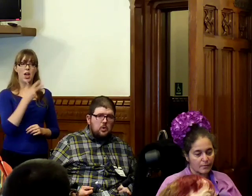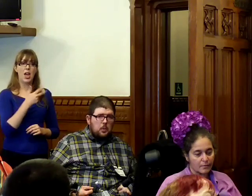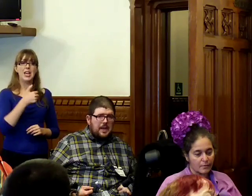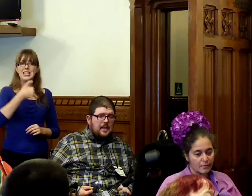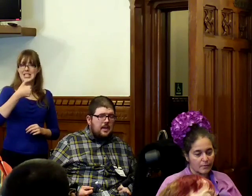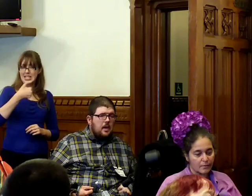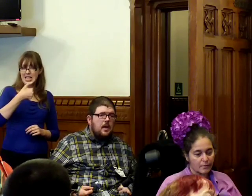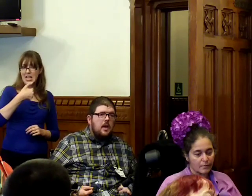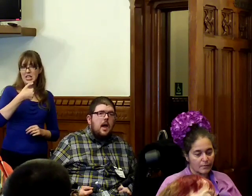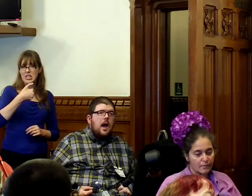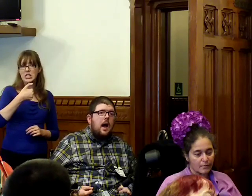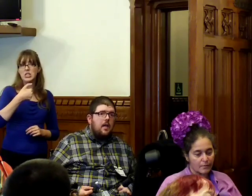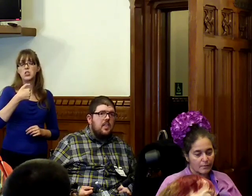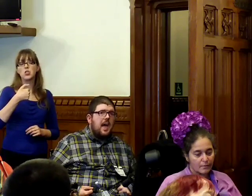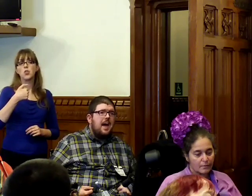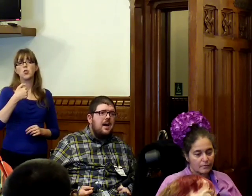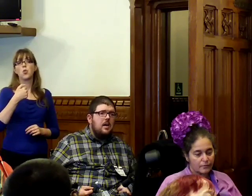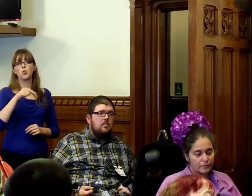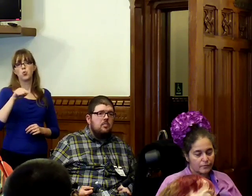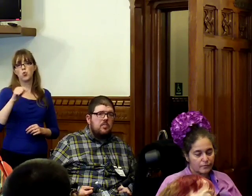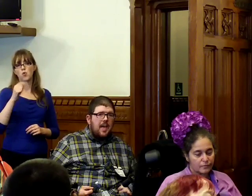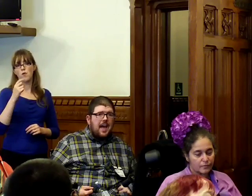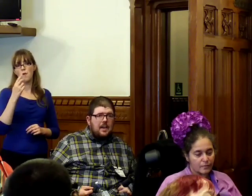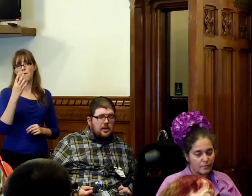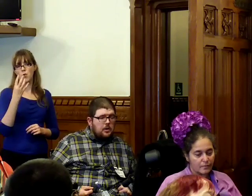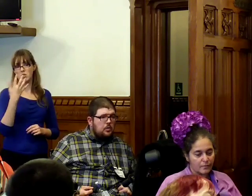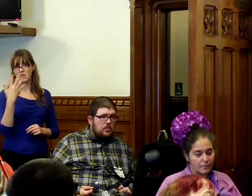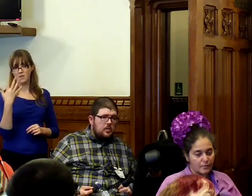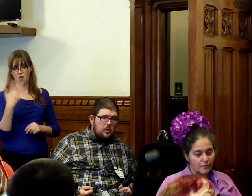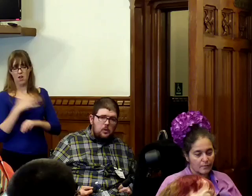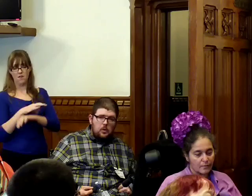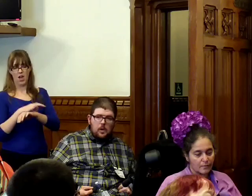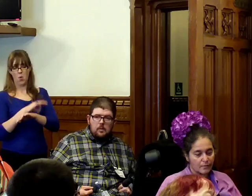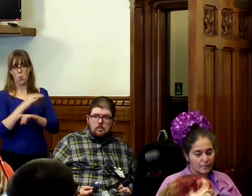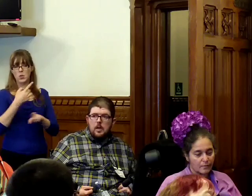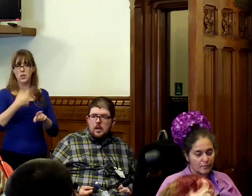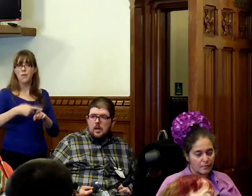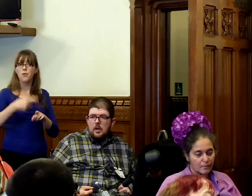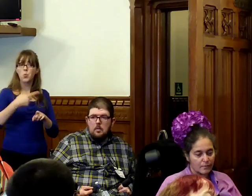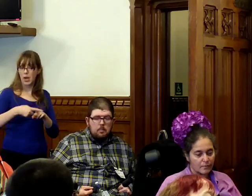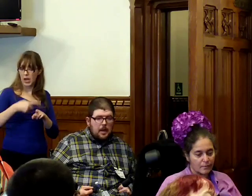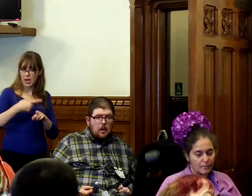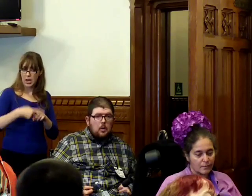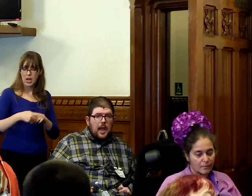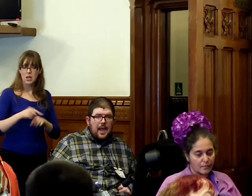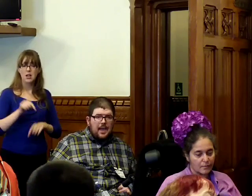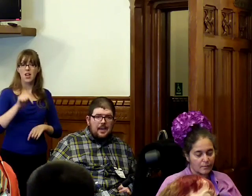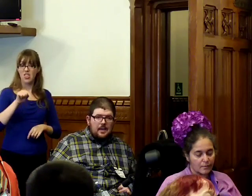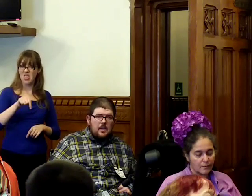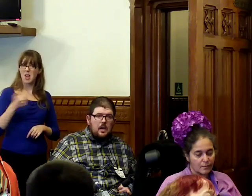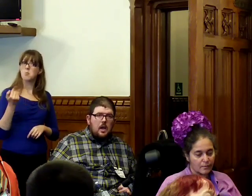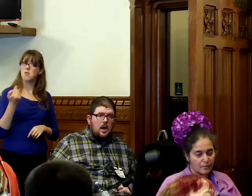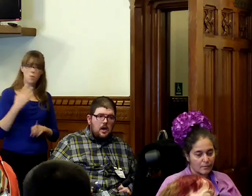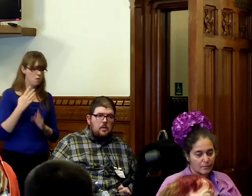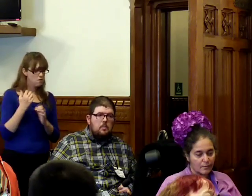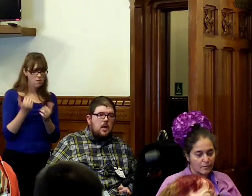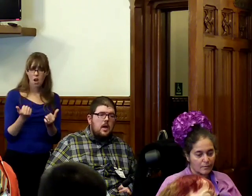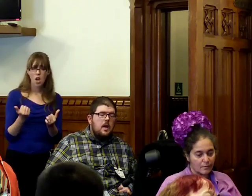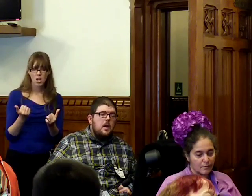86.5 hours a week, and that used to be okay.